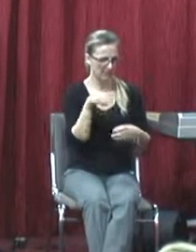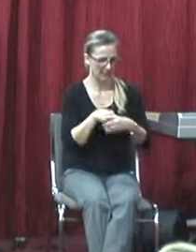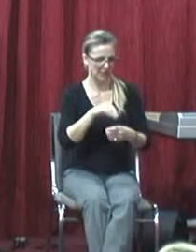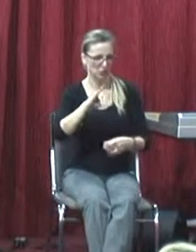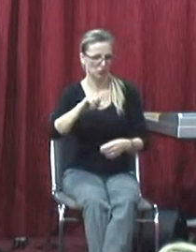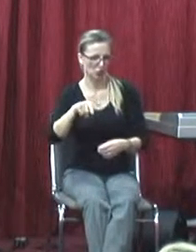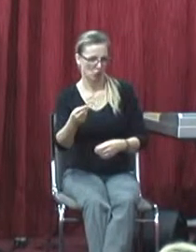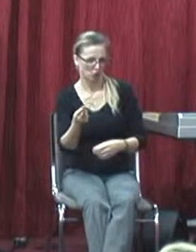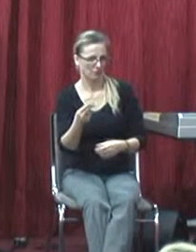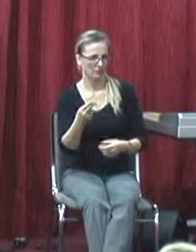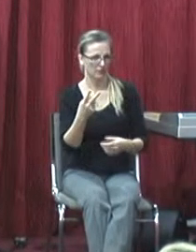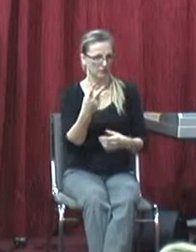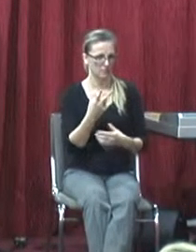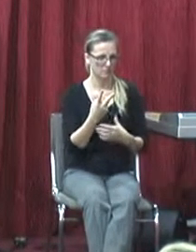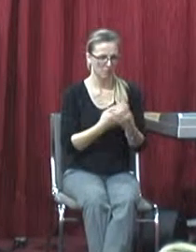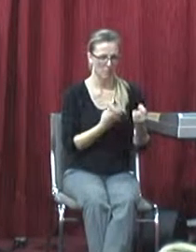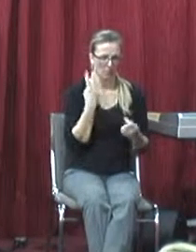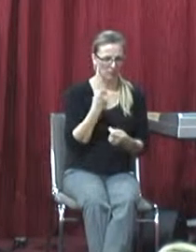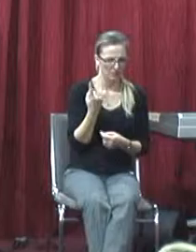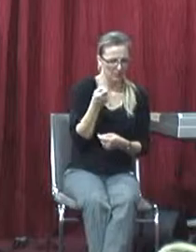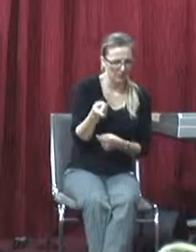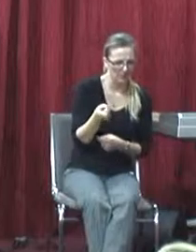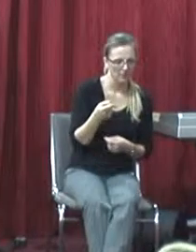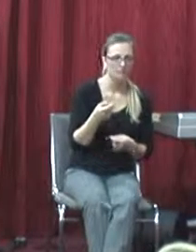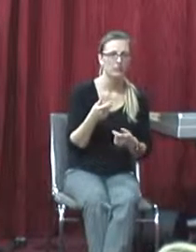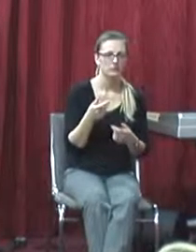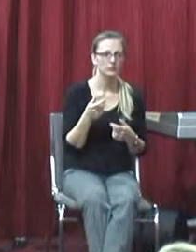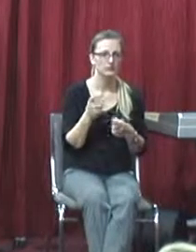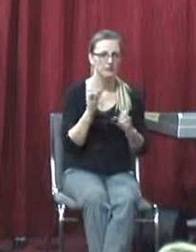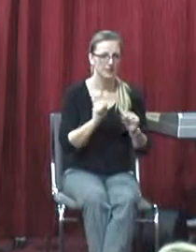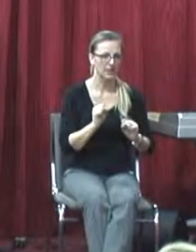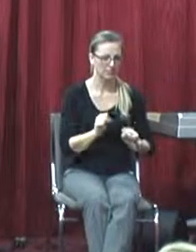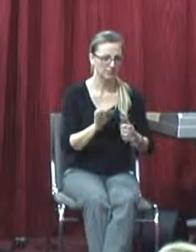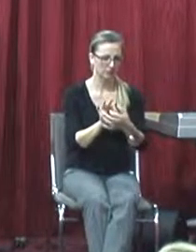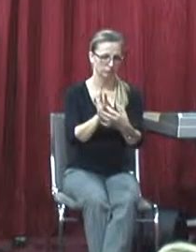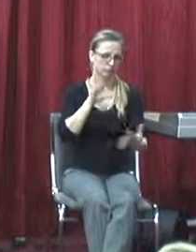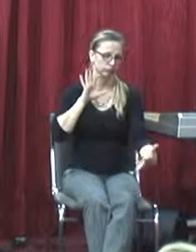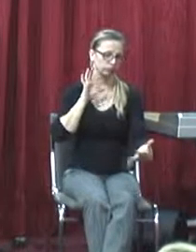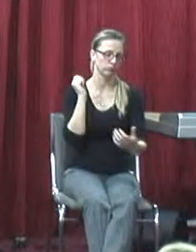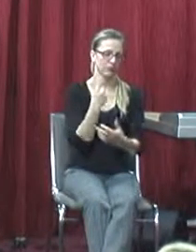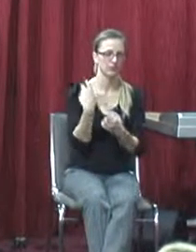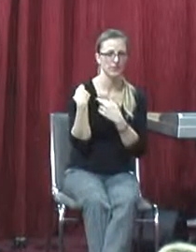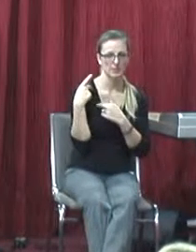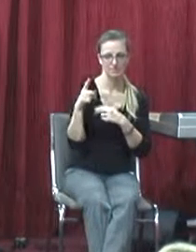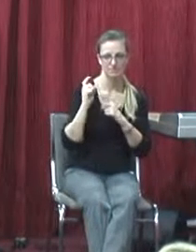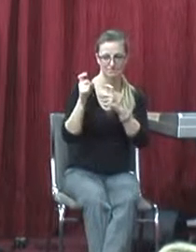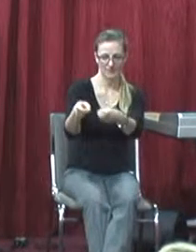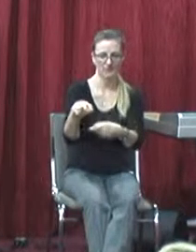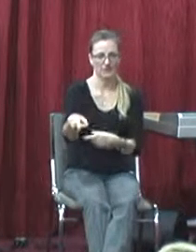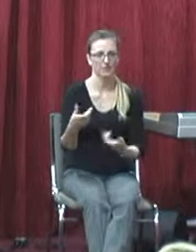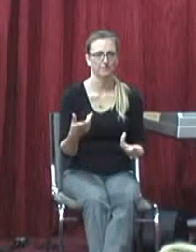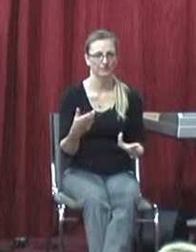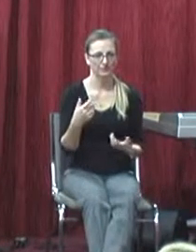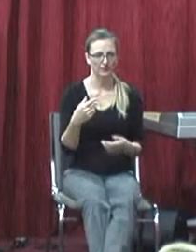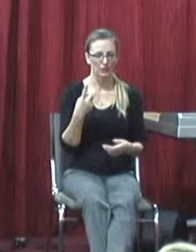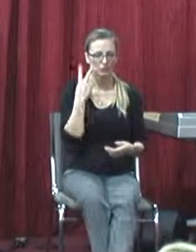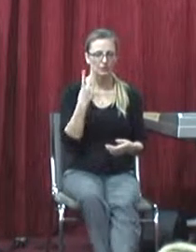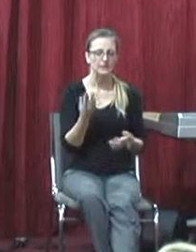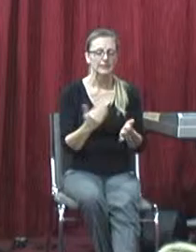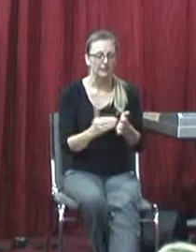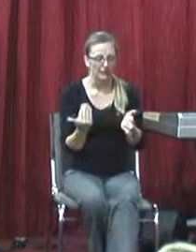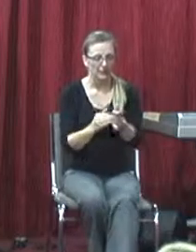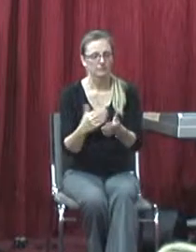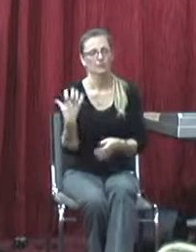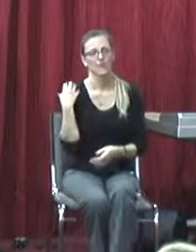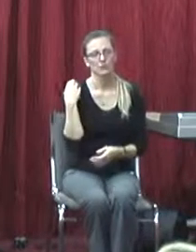of great responsibility. And that's in 39, verse 3 and 23, Adonai was with him